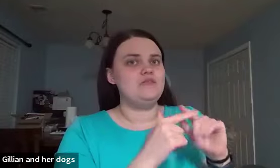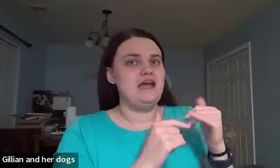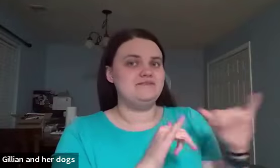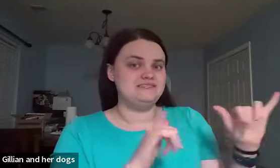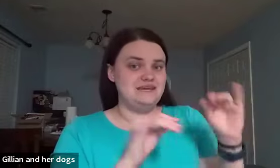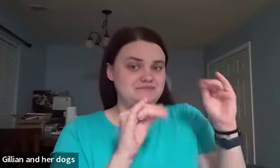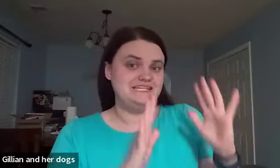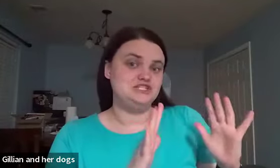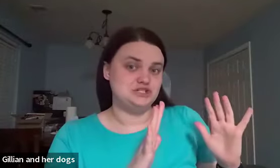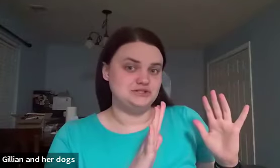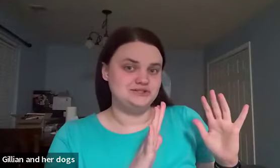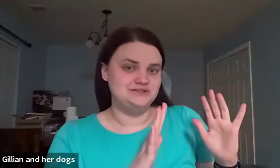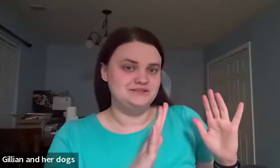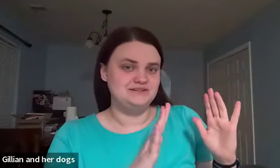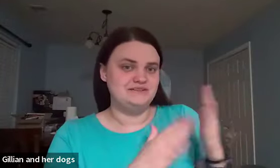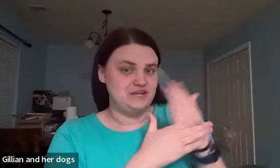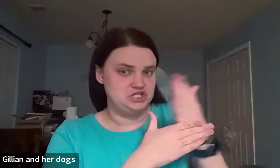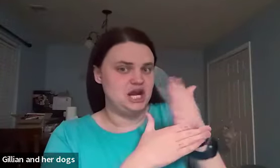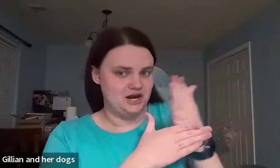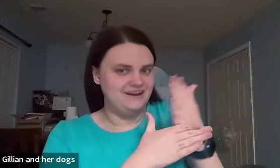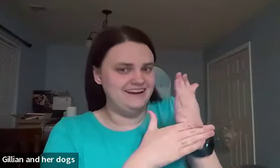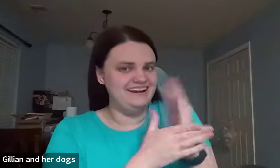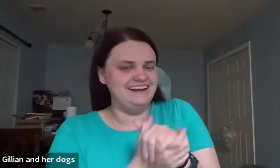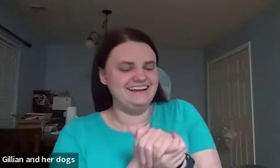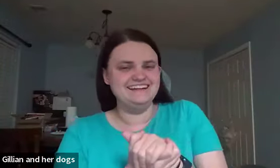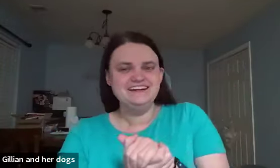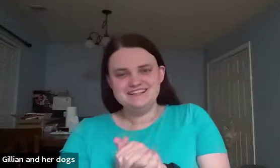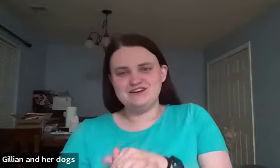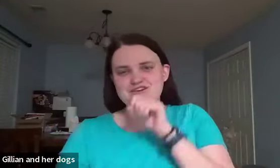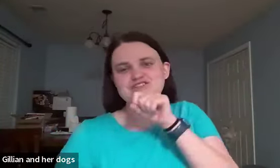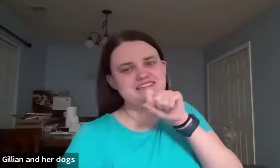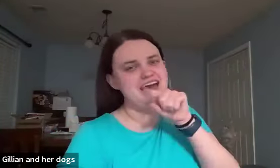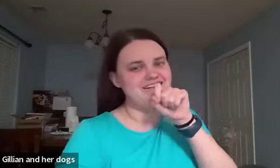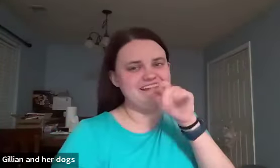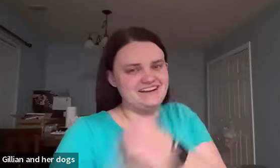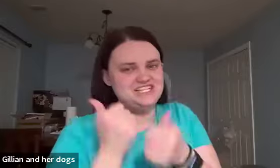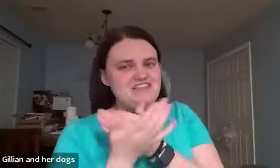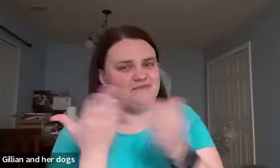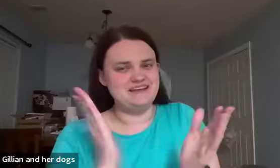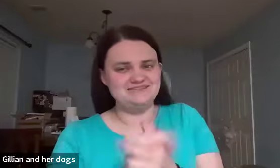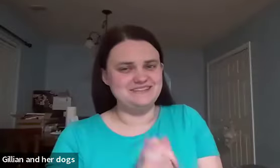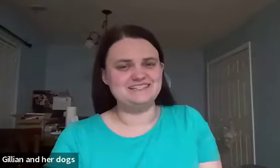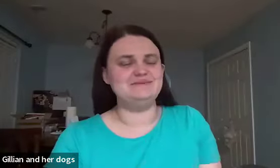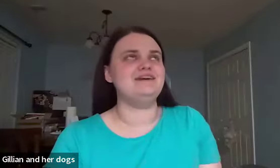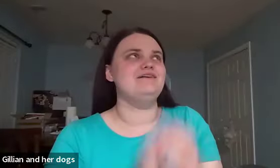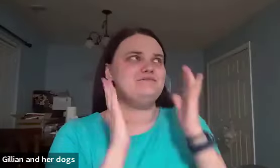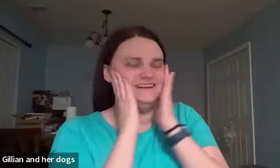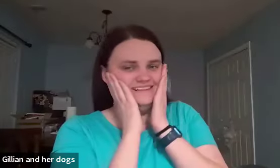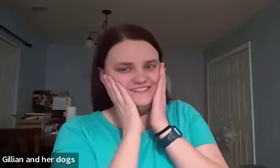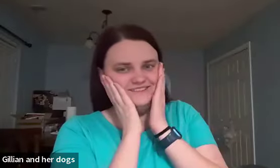where they have the same teacher that they share. So they're Uh-huh. just tattling on each other about different things, and I'm like, oh my gosh,